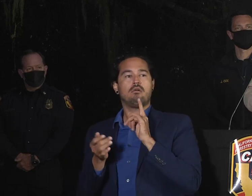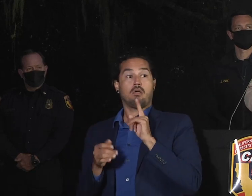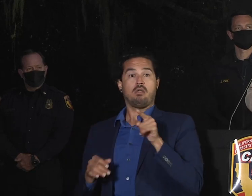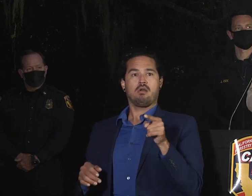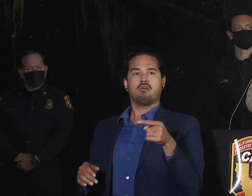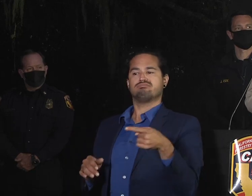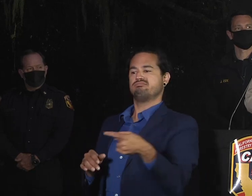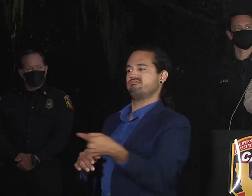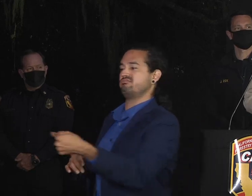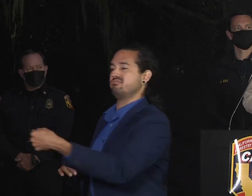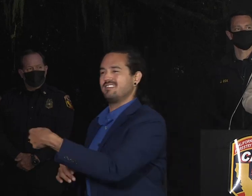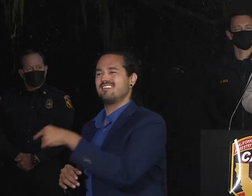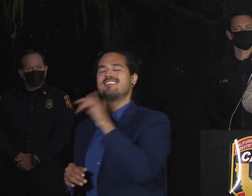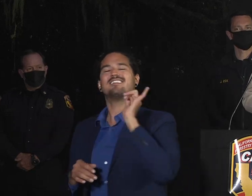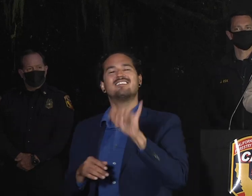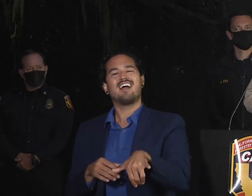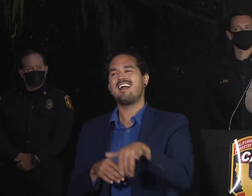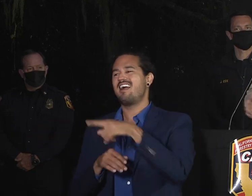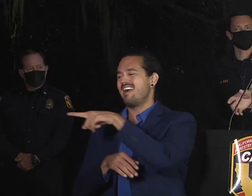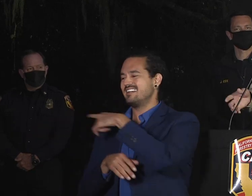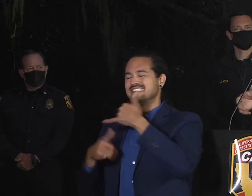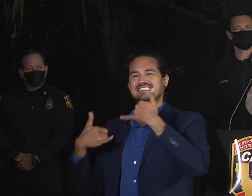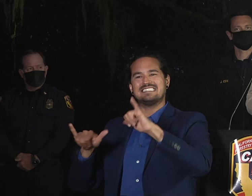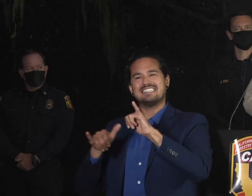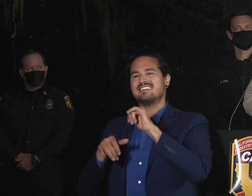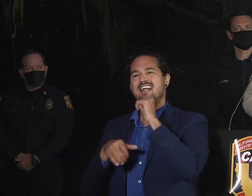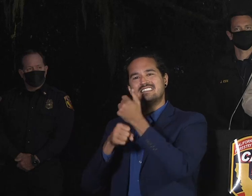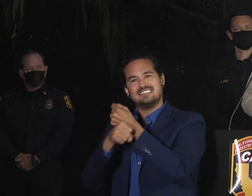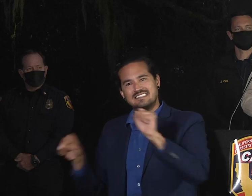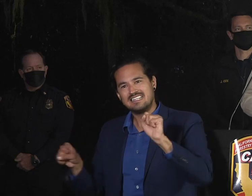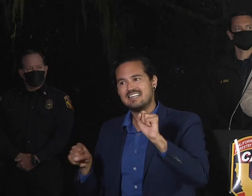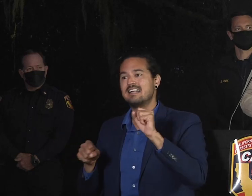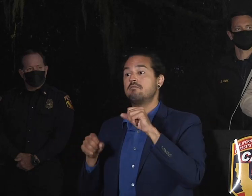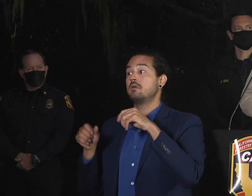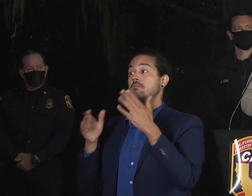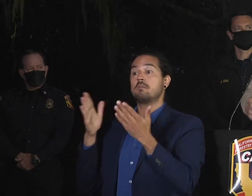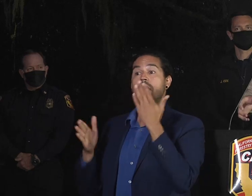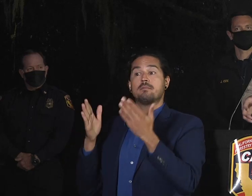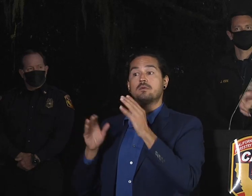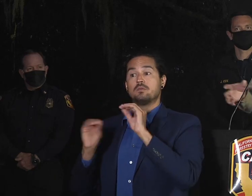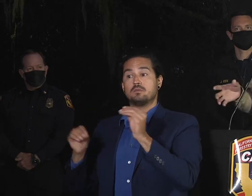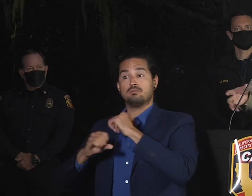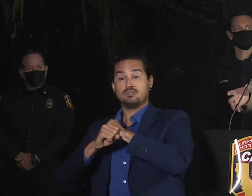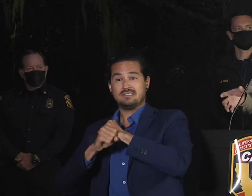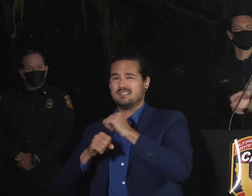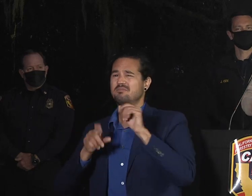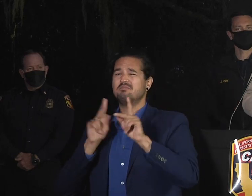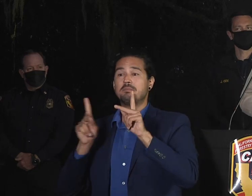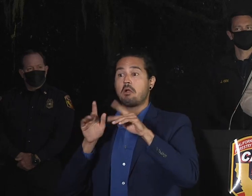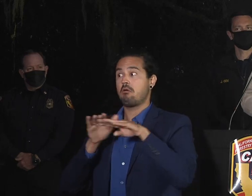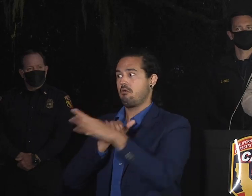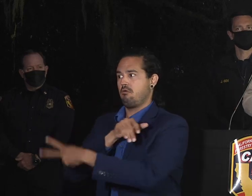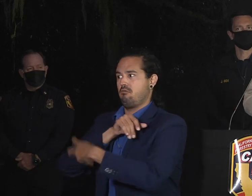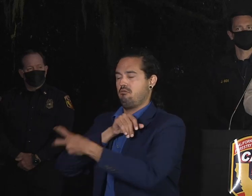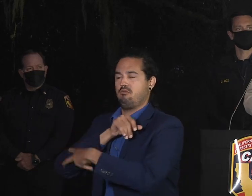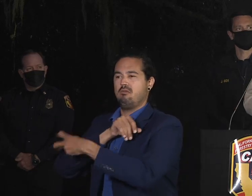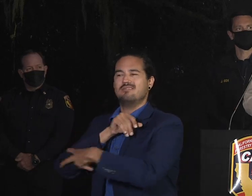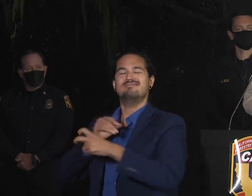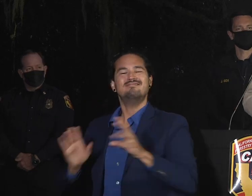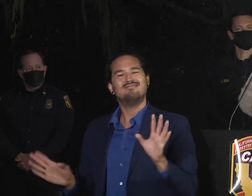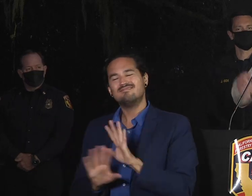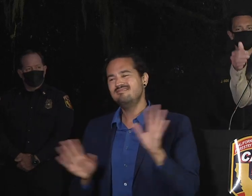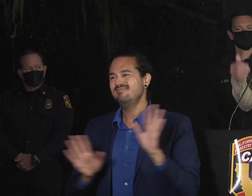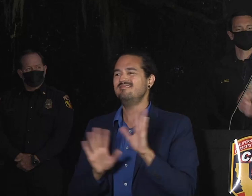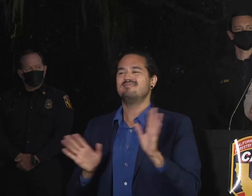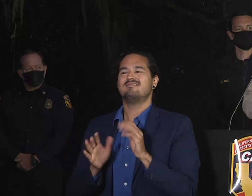security of that area, people are trying to get in there, you know, for the sake of looting, which, you know, hopefully is not the case, but also to give people space to be able to work, as I mentioned before.